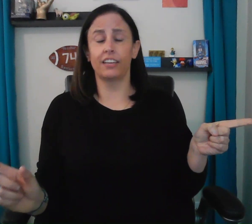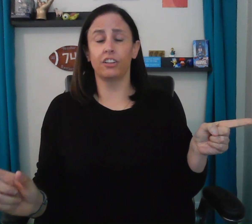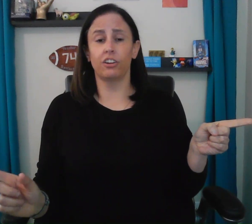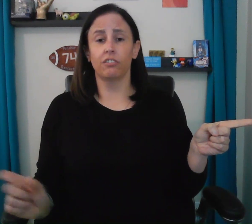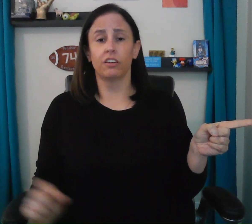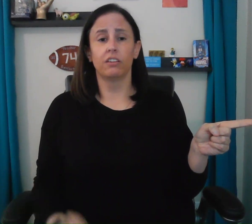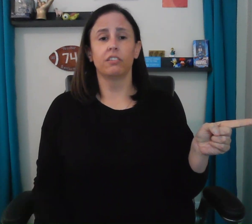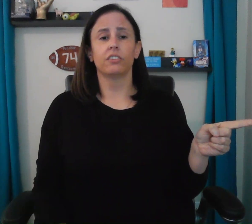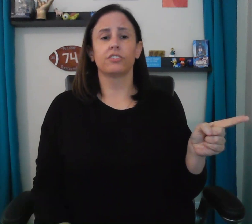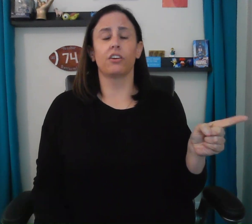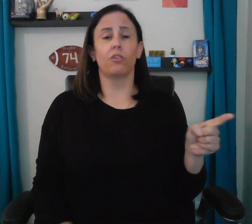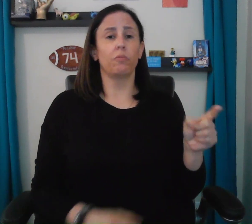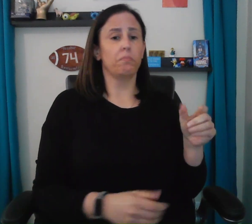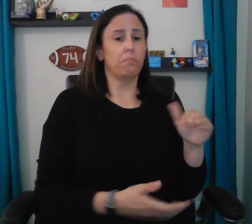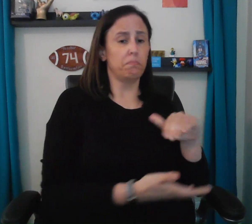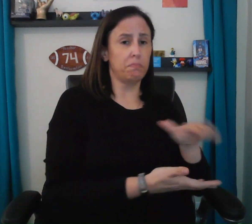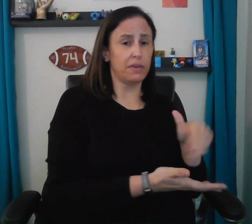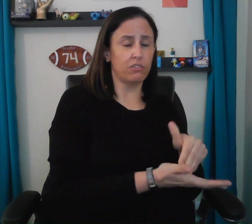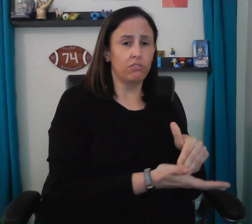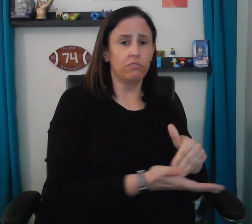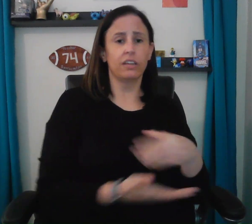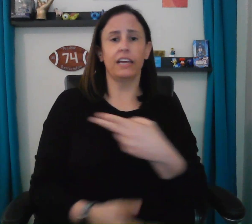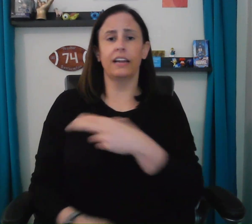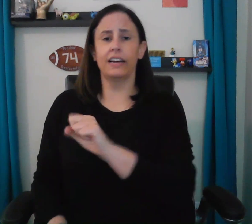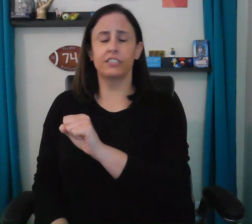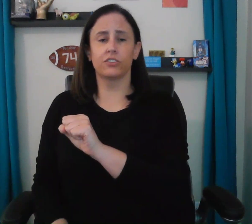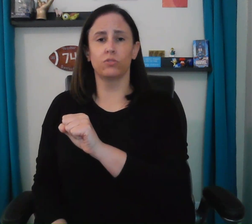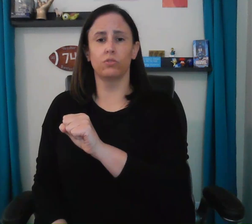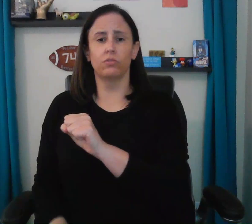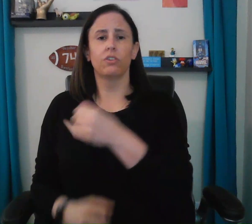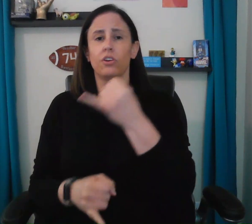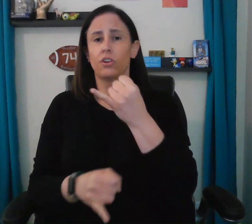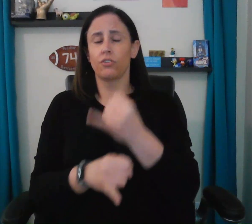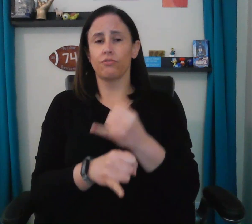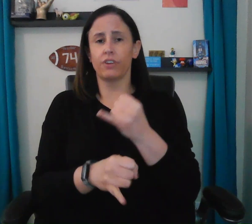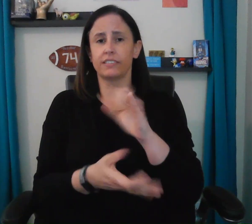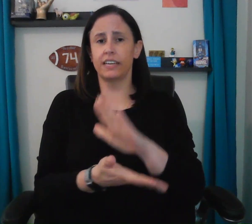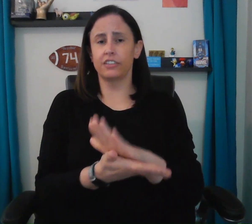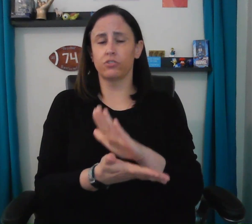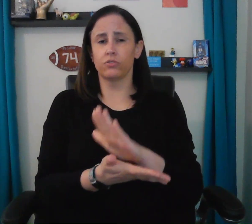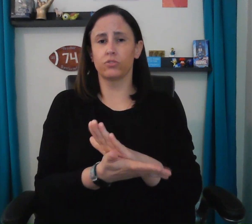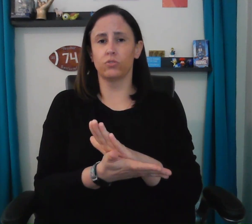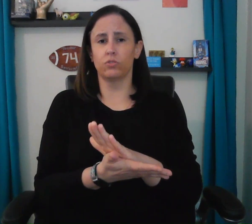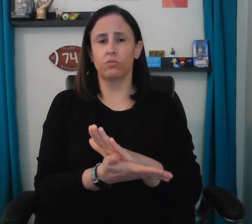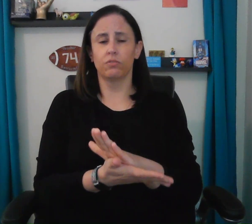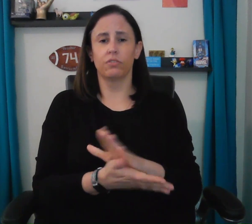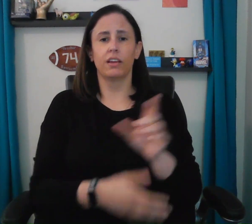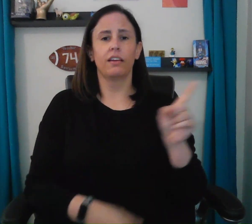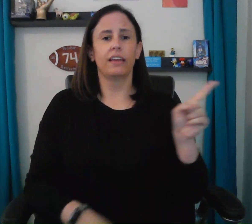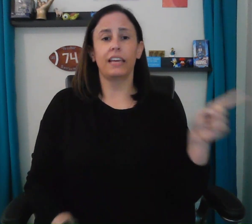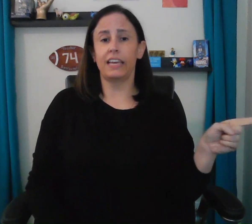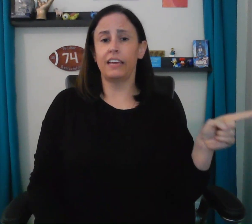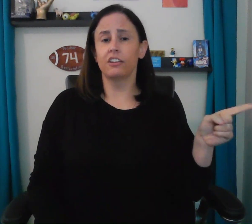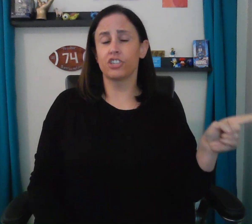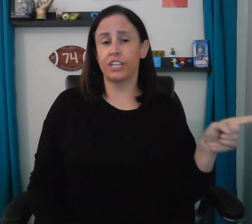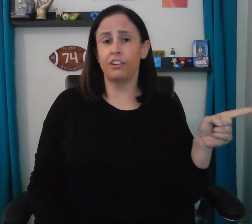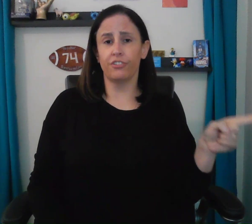singular. So middle and high school, residential school, he, she, or